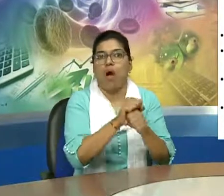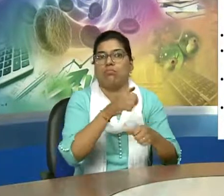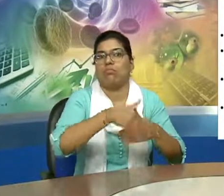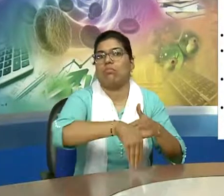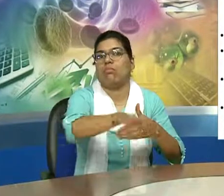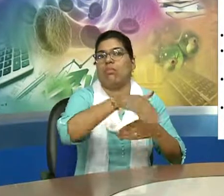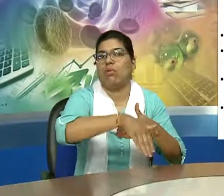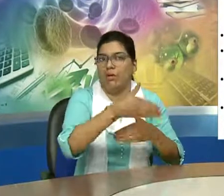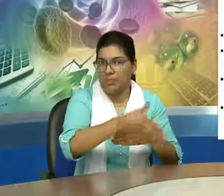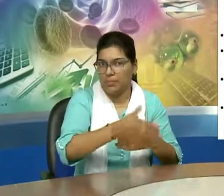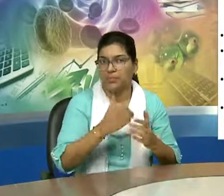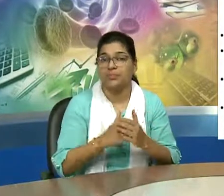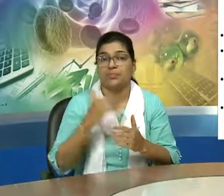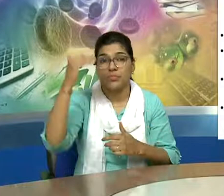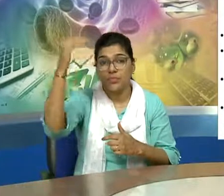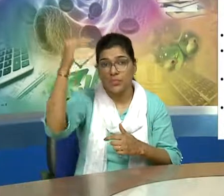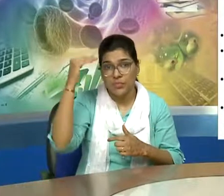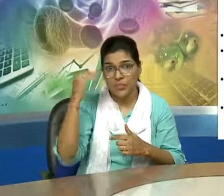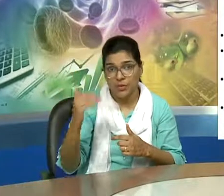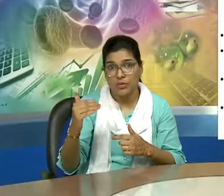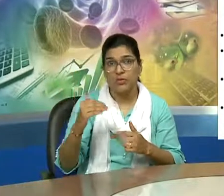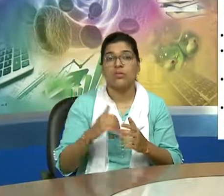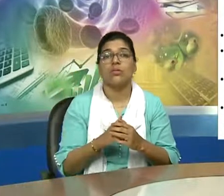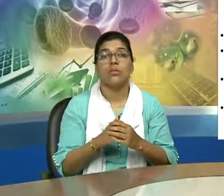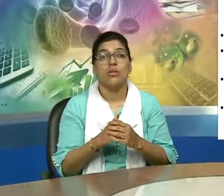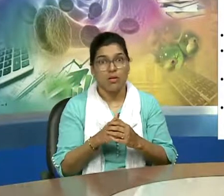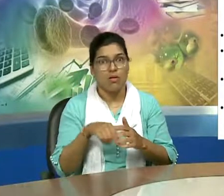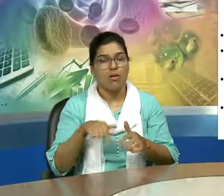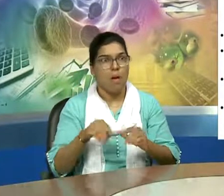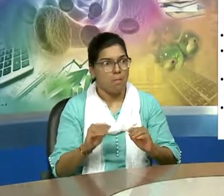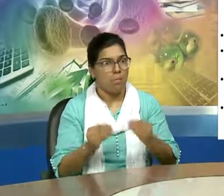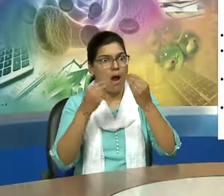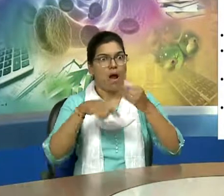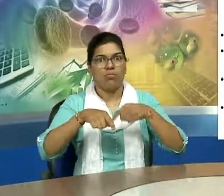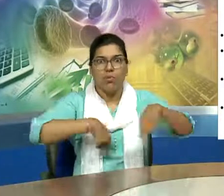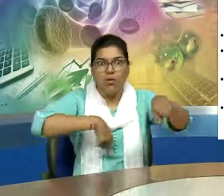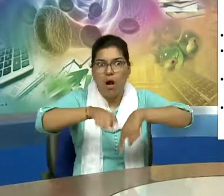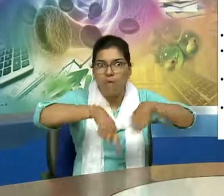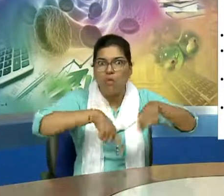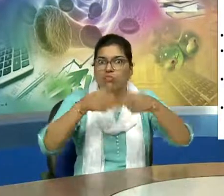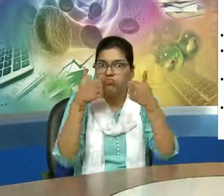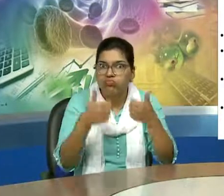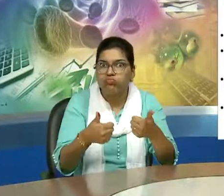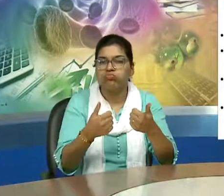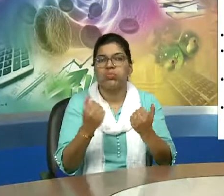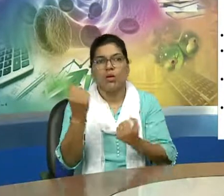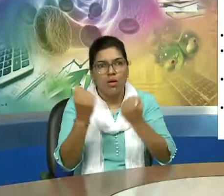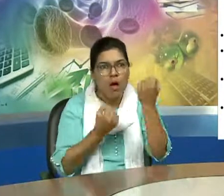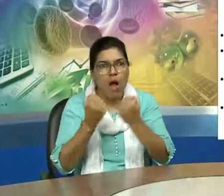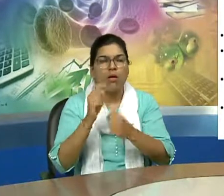Whenever village people, they hear about the requirement of job, then they move towards the